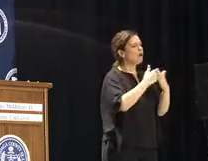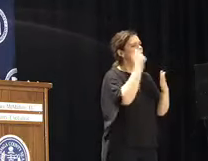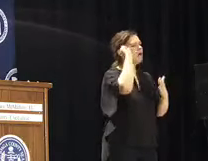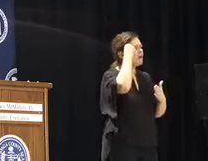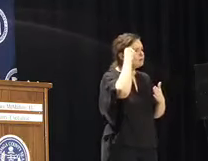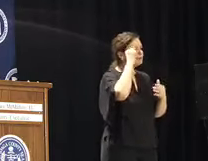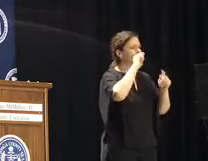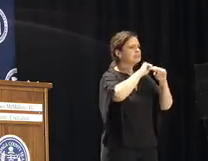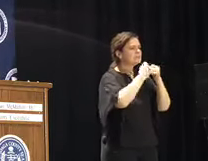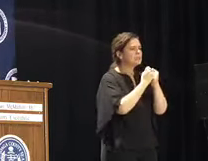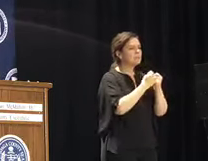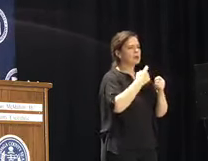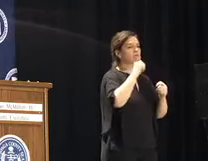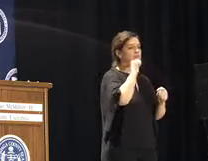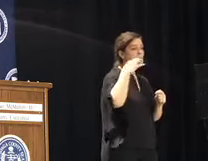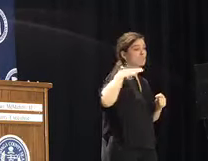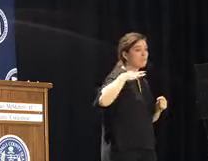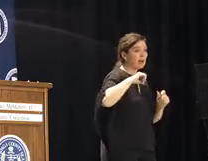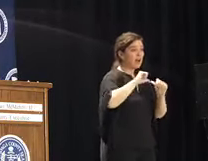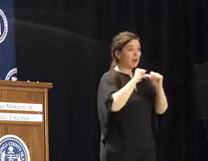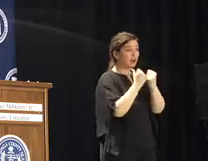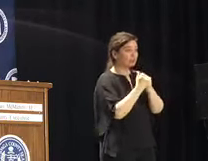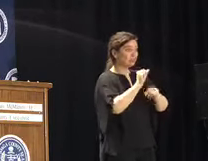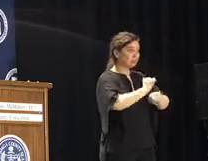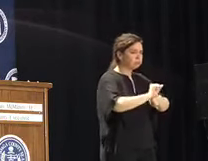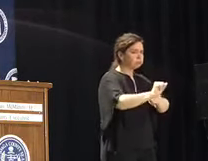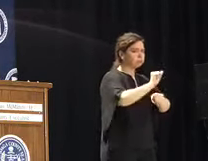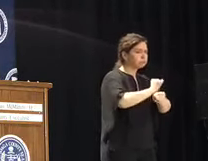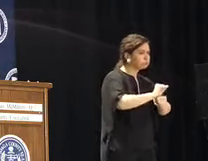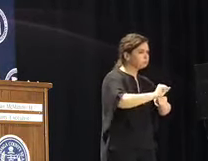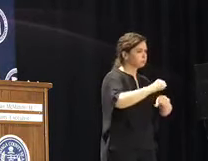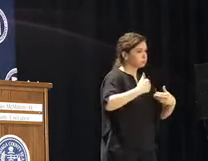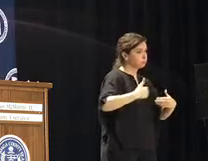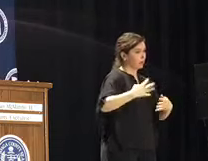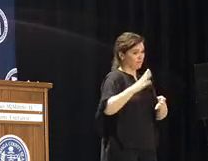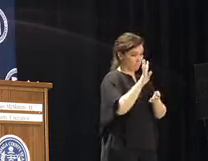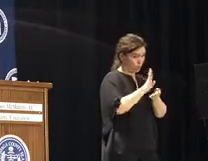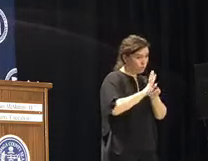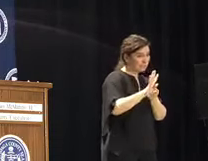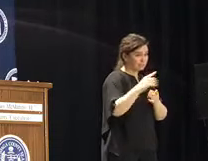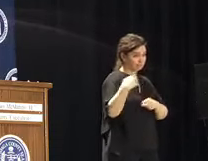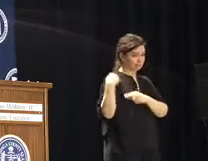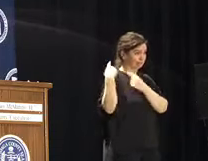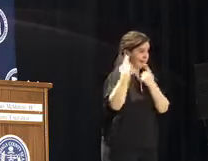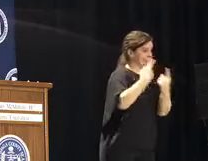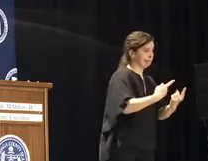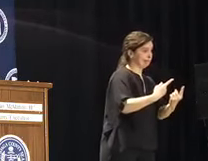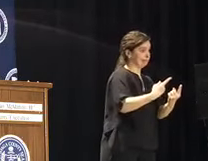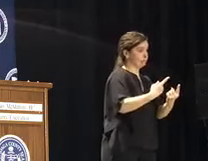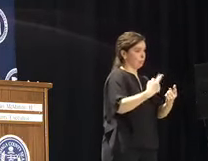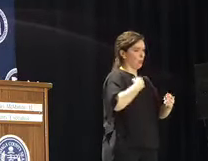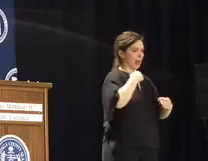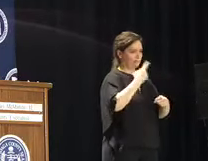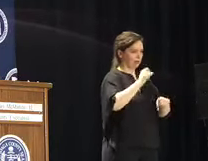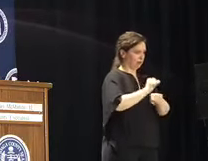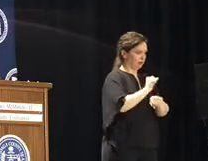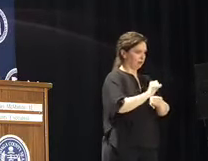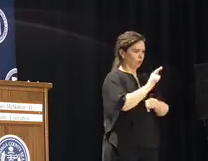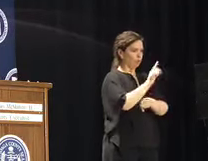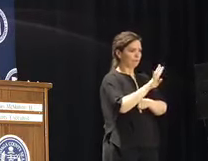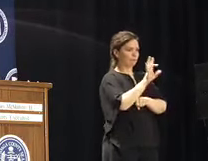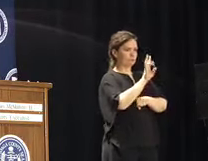been working now well over 4 weeks now, 24/7 to address the needs of the community. Our